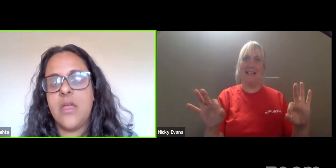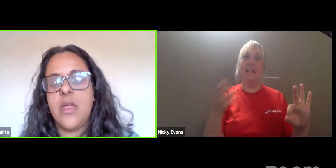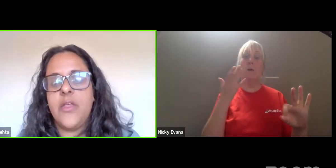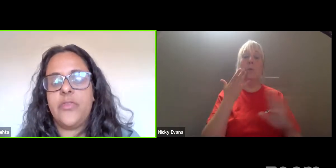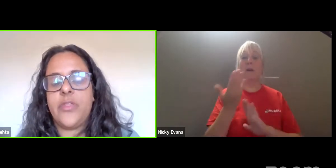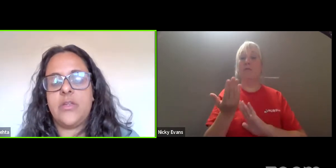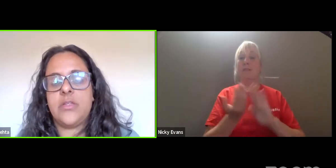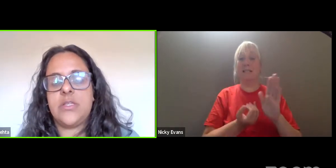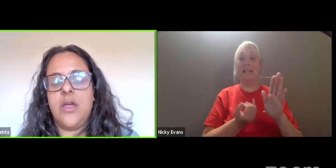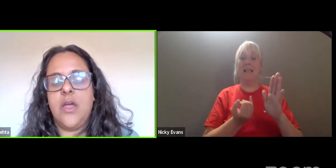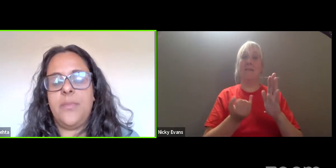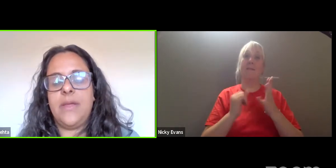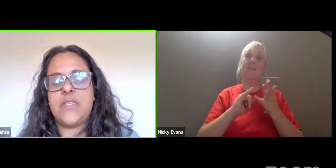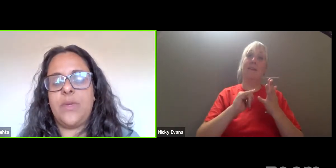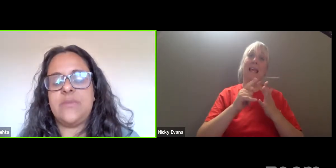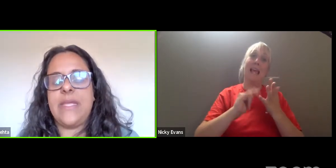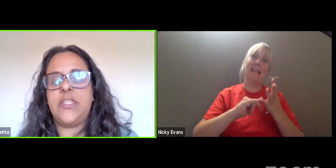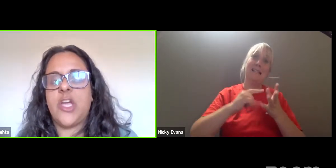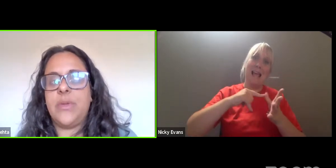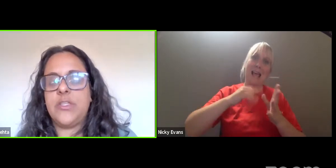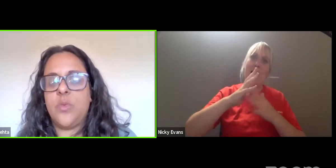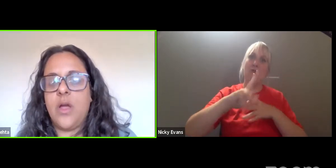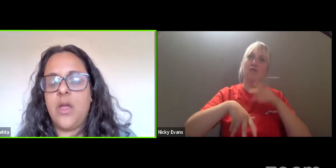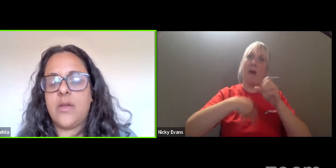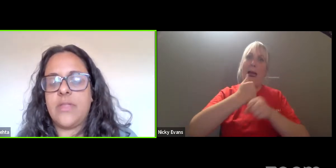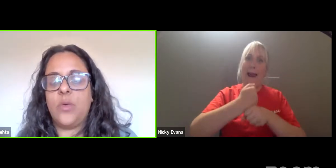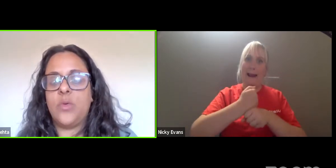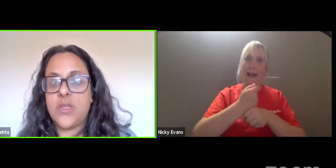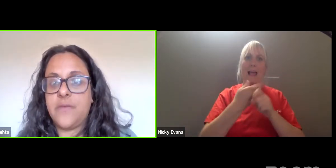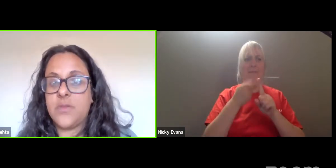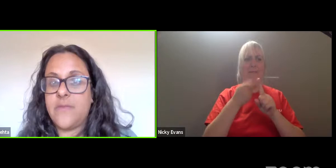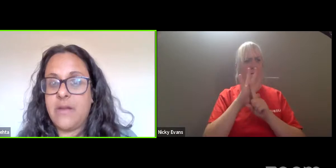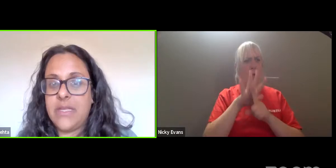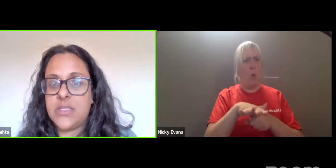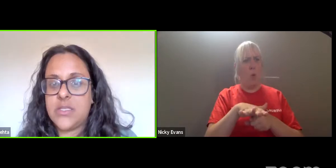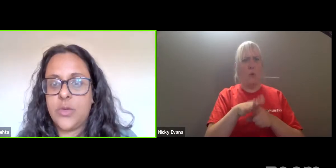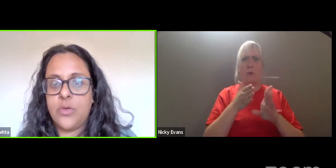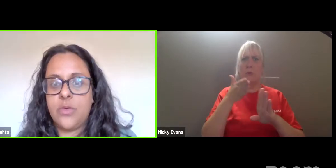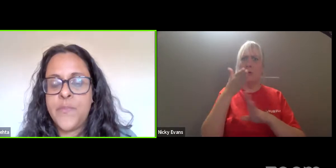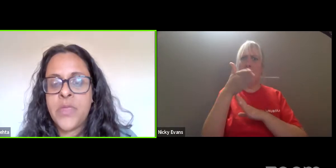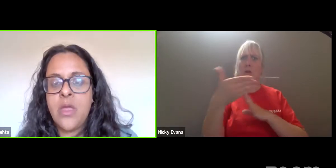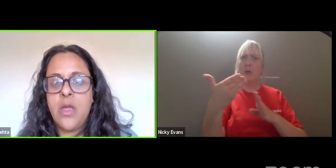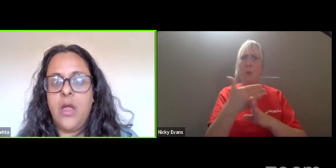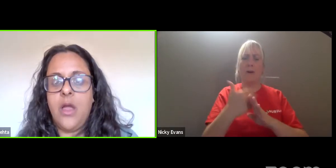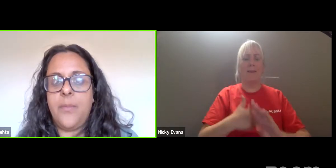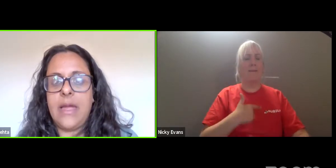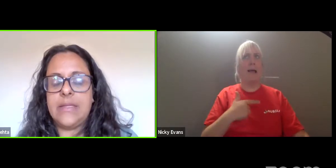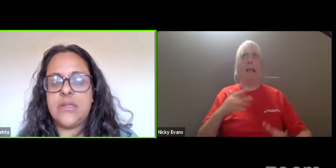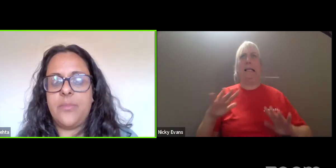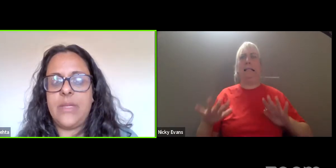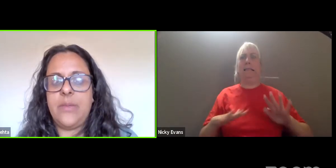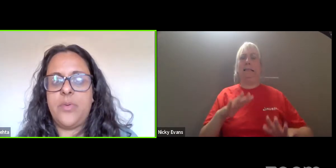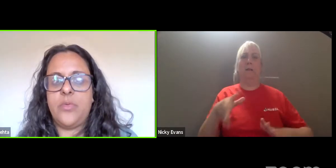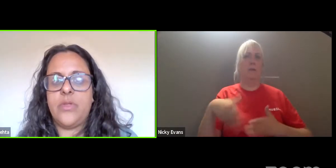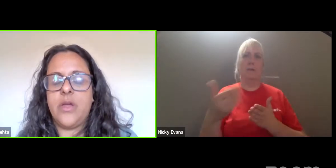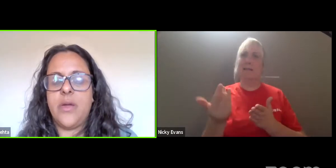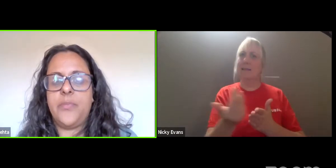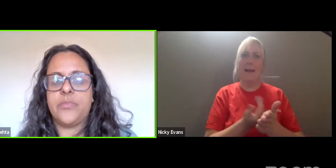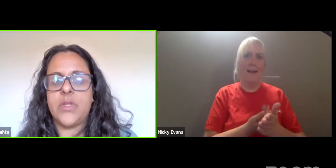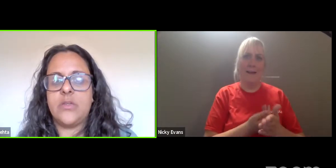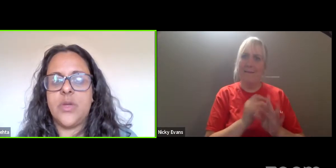RAG, that if someone is made to go into work, that also feels very insecure. And some